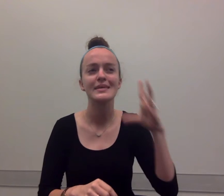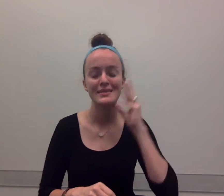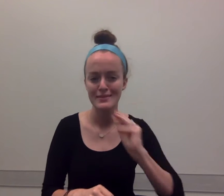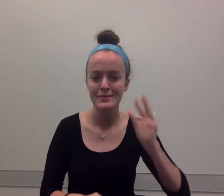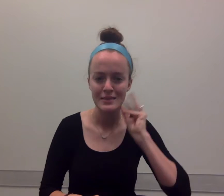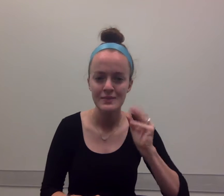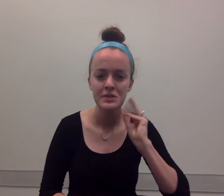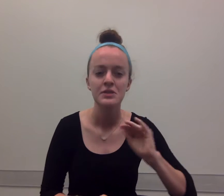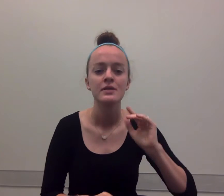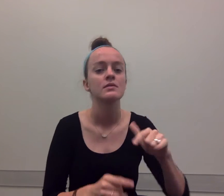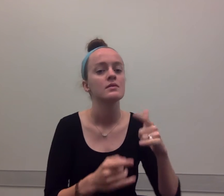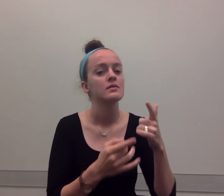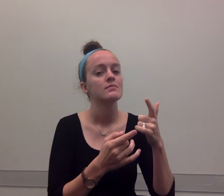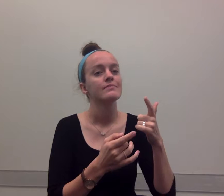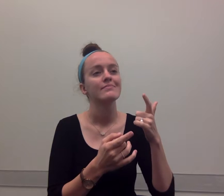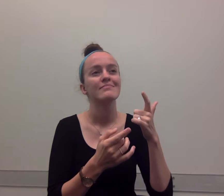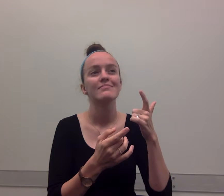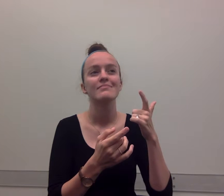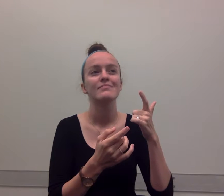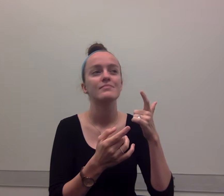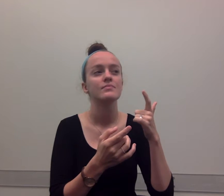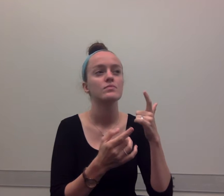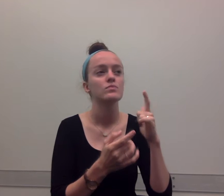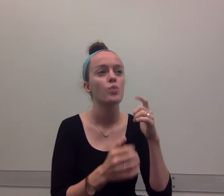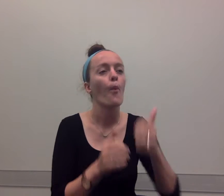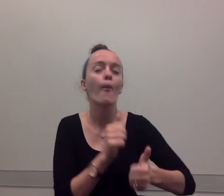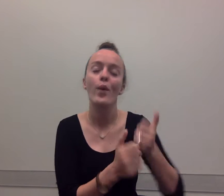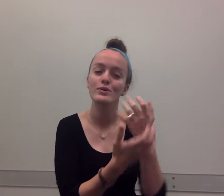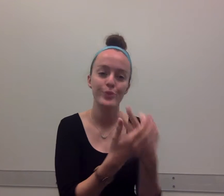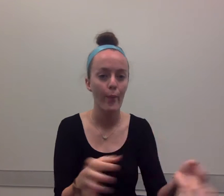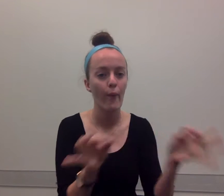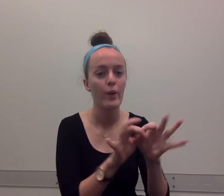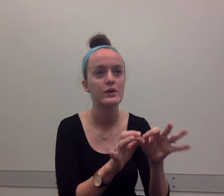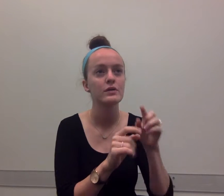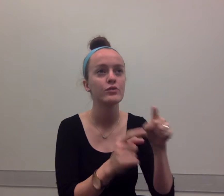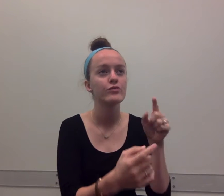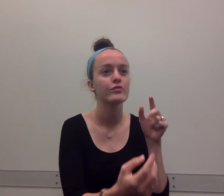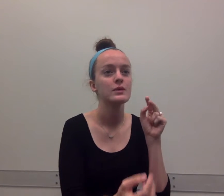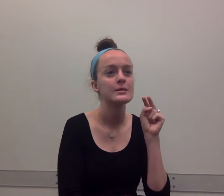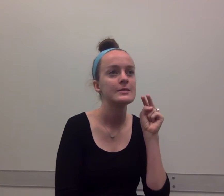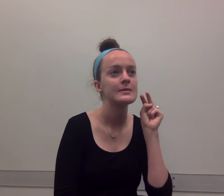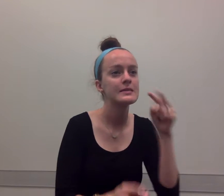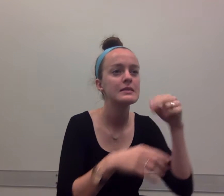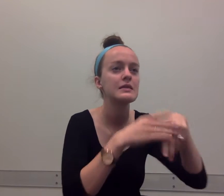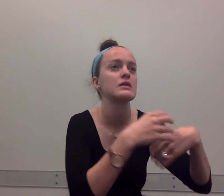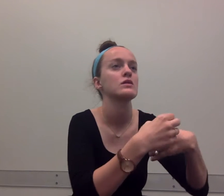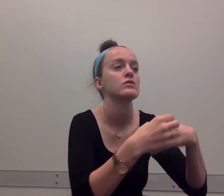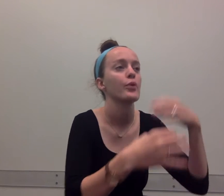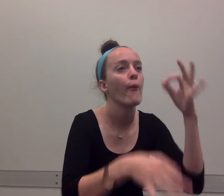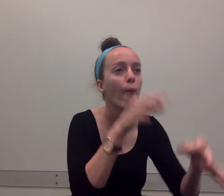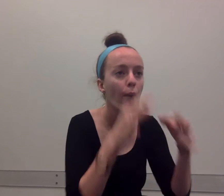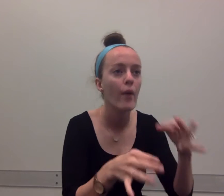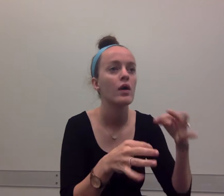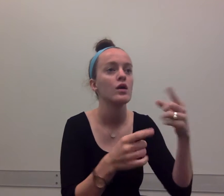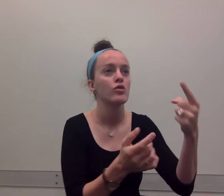is your best asset. Your experience in what you've seen and what you've done and what you've argued. And the whole reason that you do that and